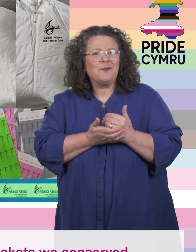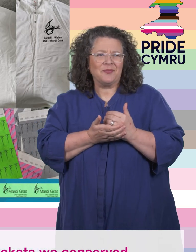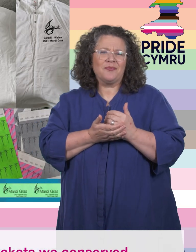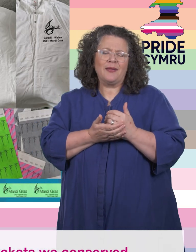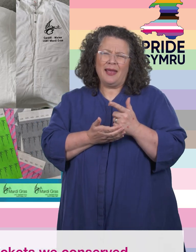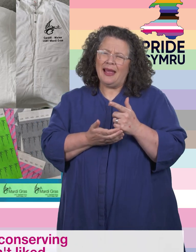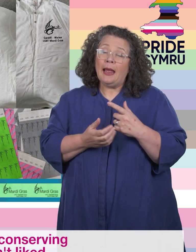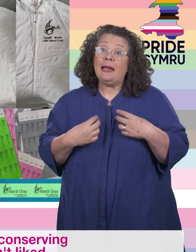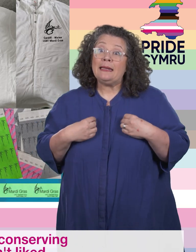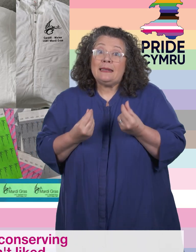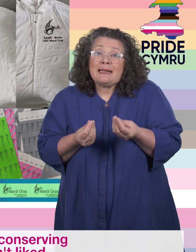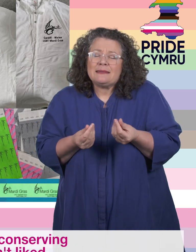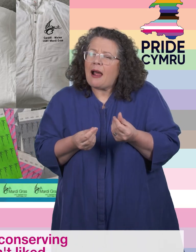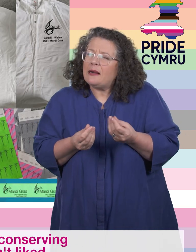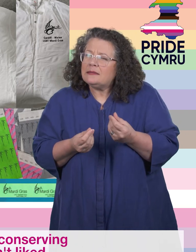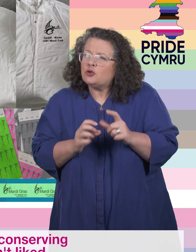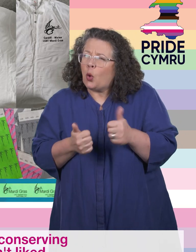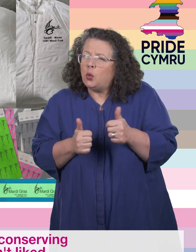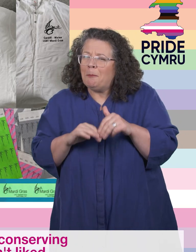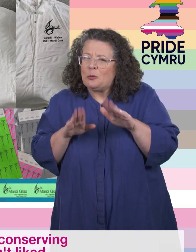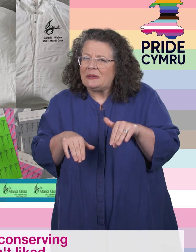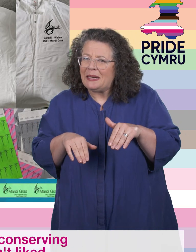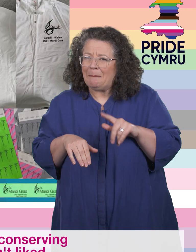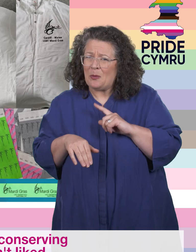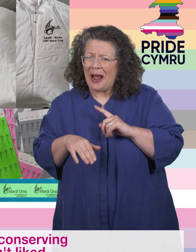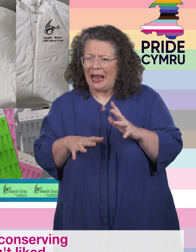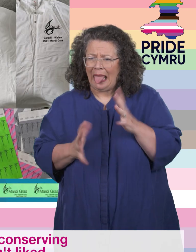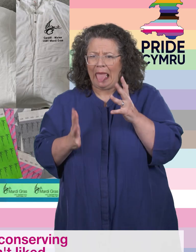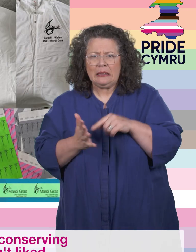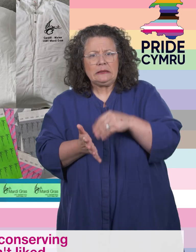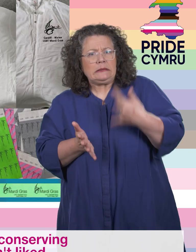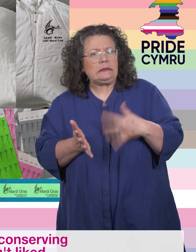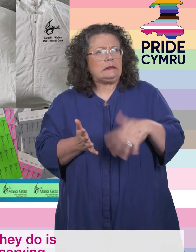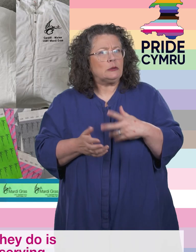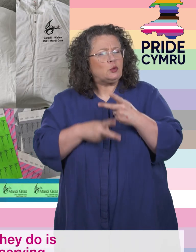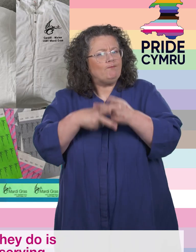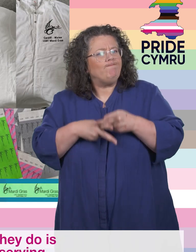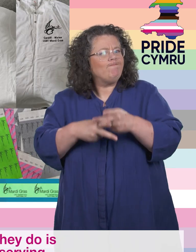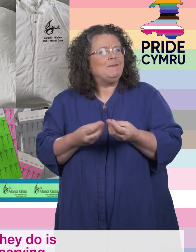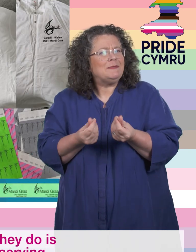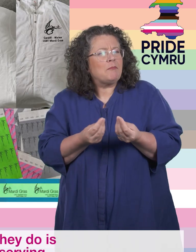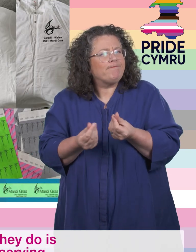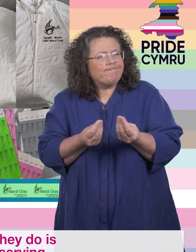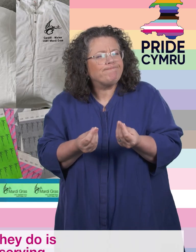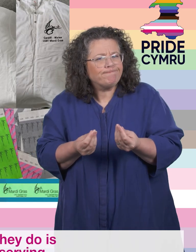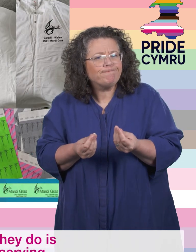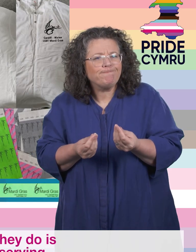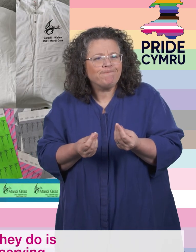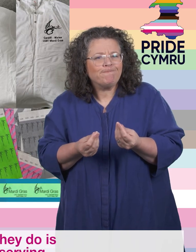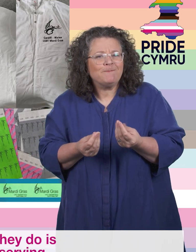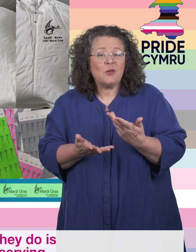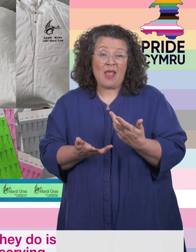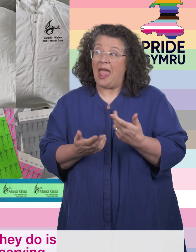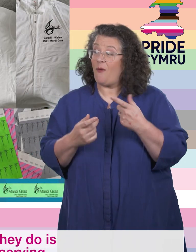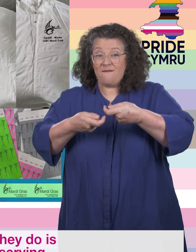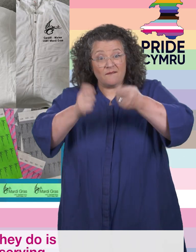got to be conserved. And as Mark will tell you, conserving textiles in museums is a nightmare. Because the first thing they do is the cost